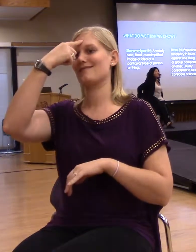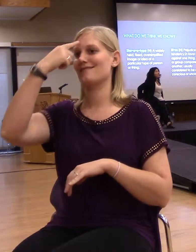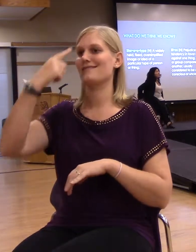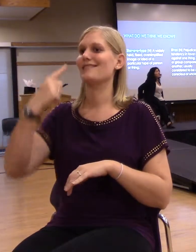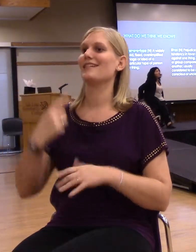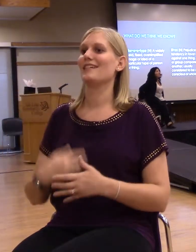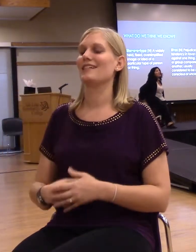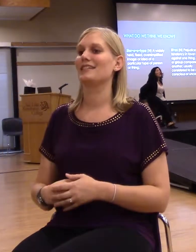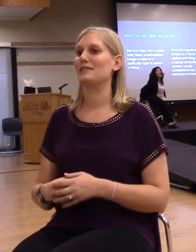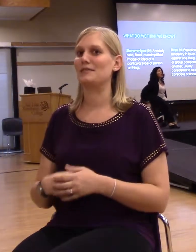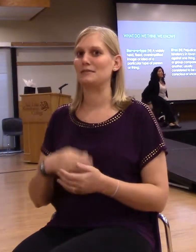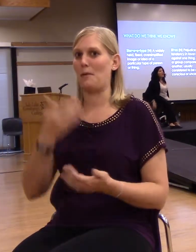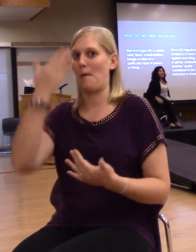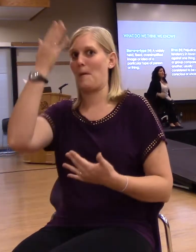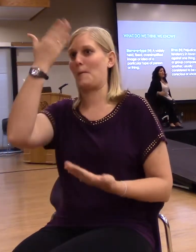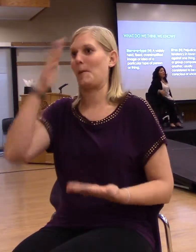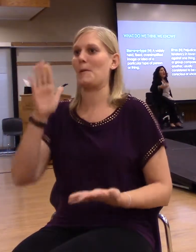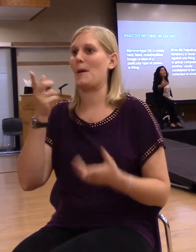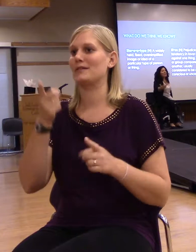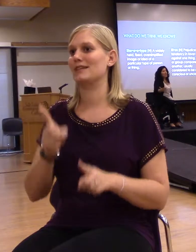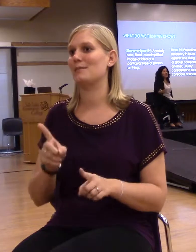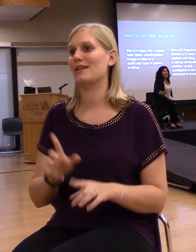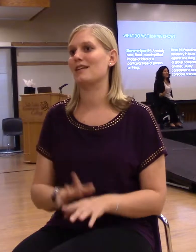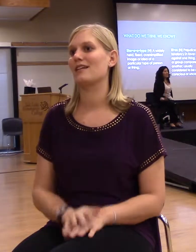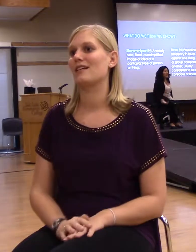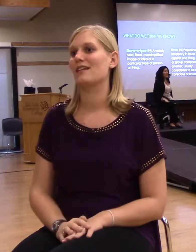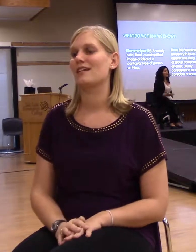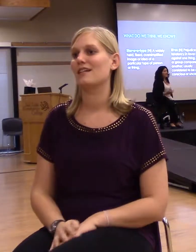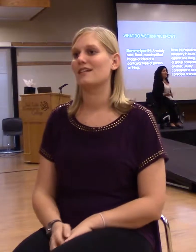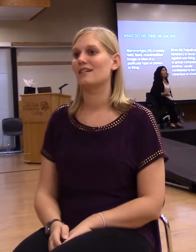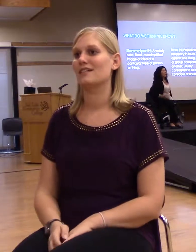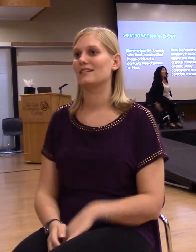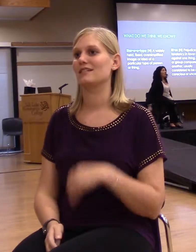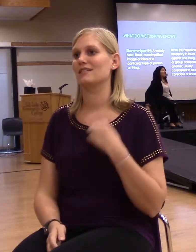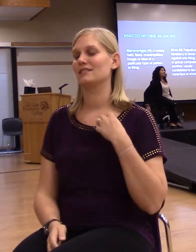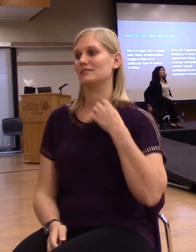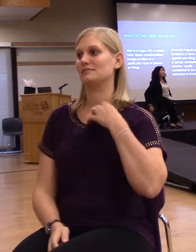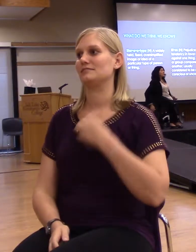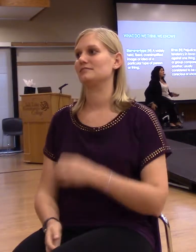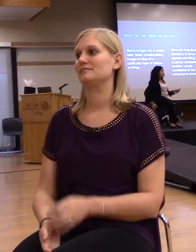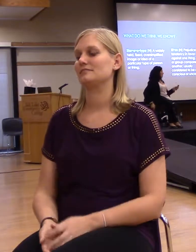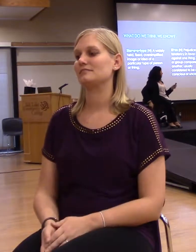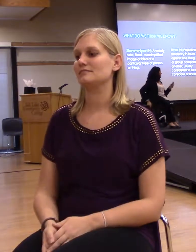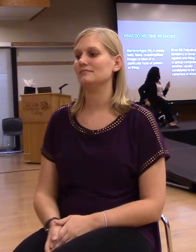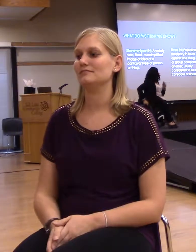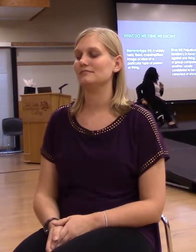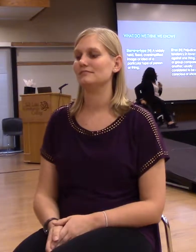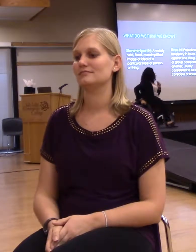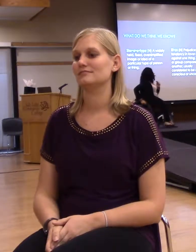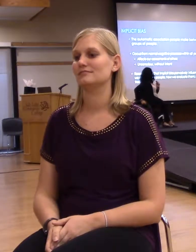So sometimes we don't even know that we're operationalizing bias, yet we are.